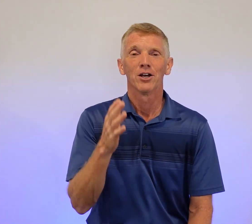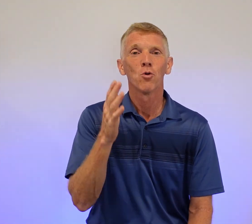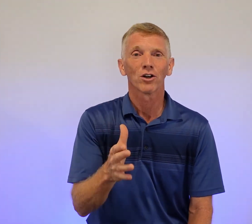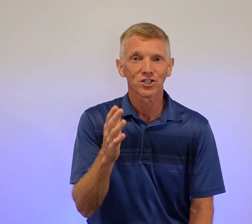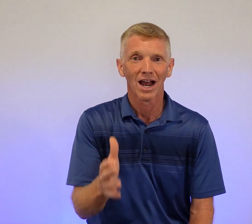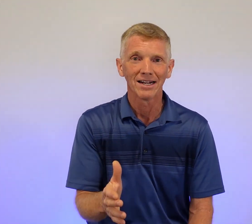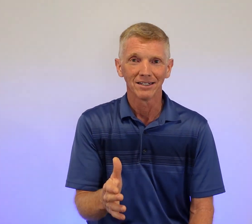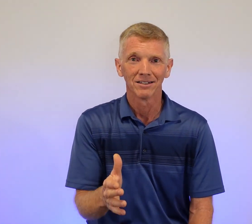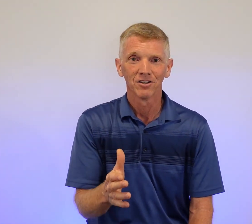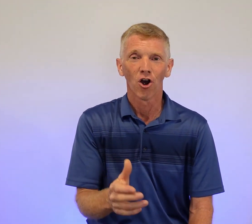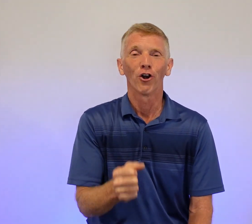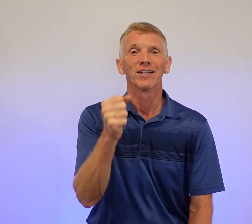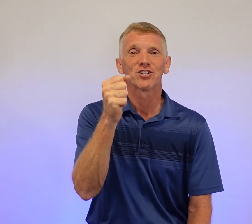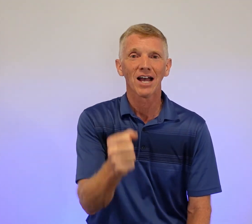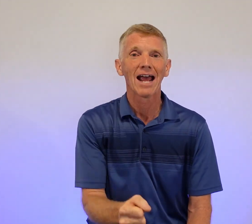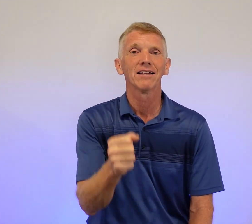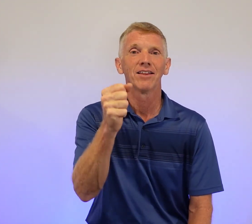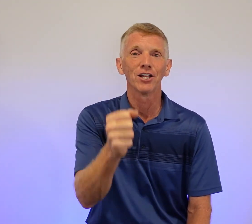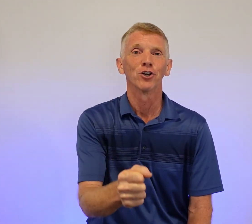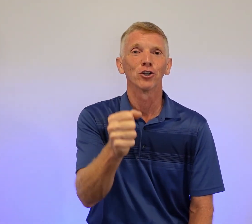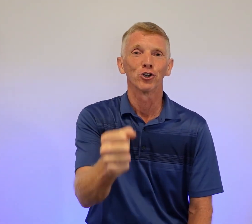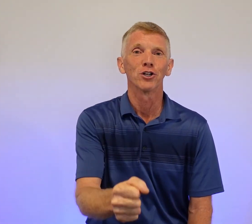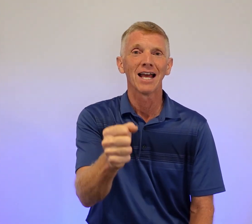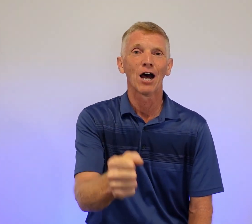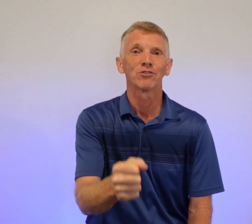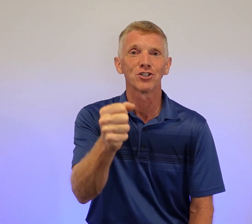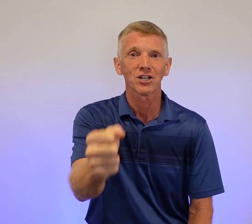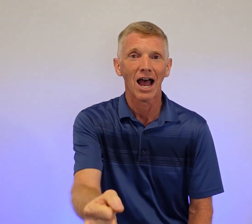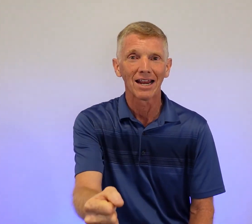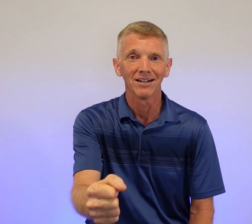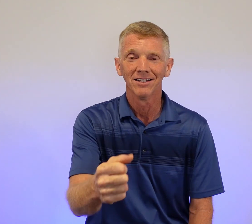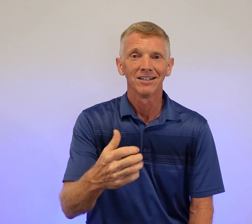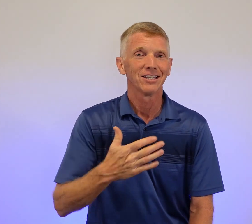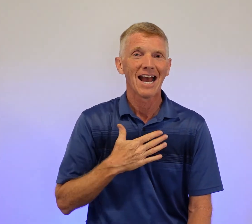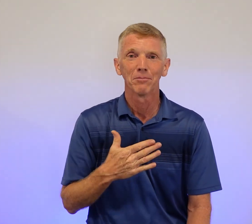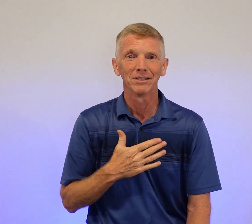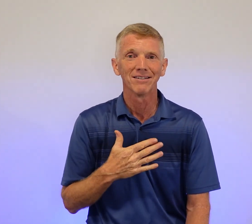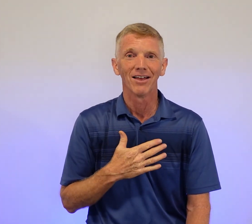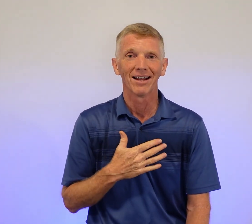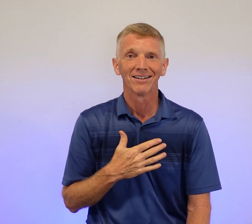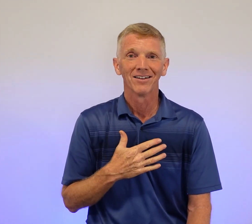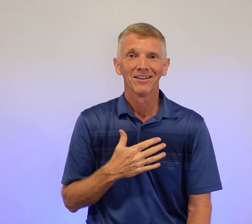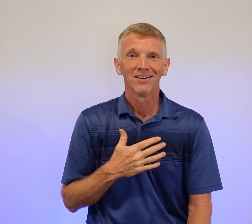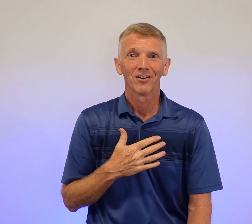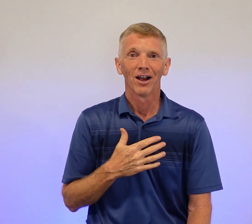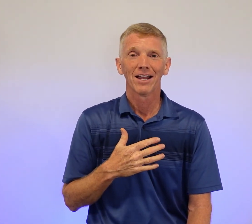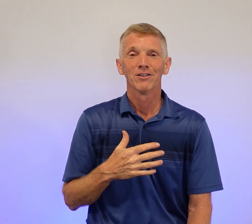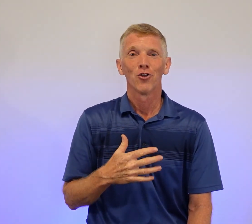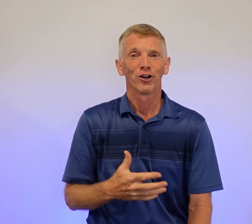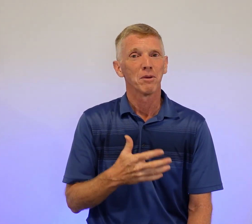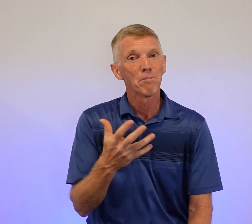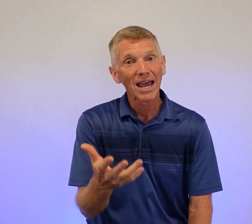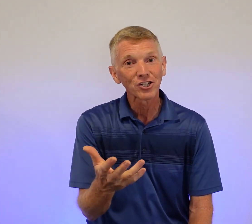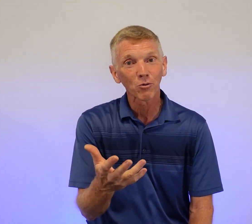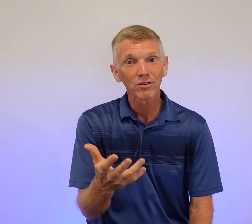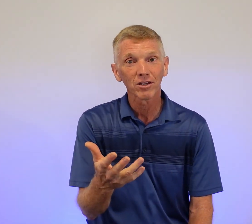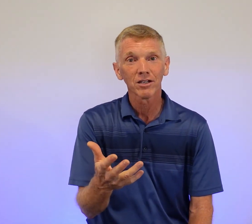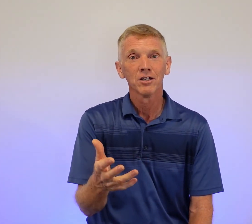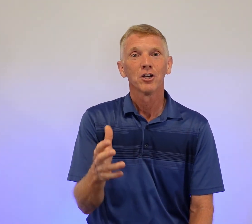are signing are excited that you're learning how to sign. You got to believe that, right? They're going to be patient with you.